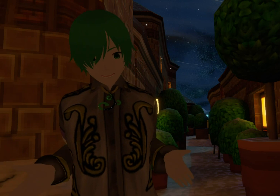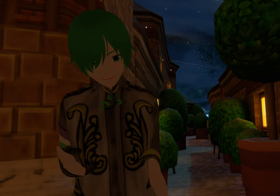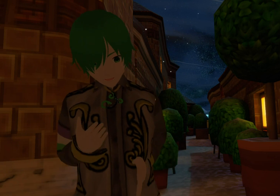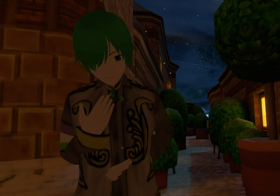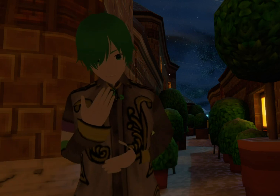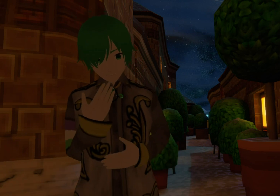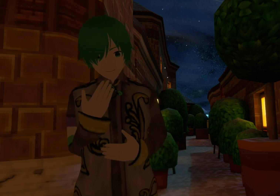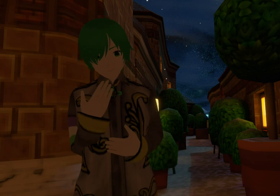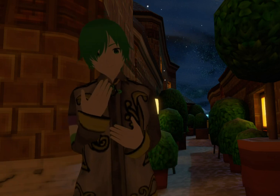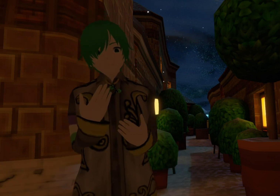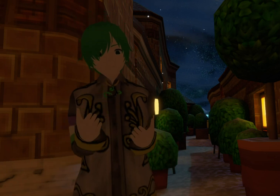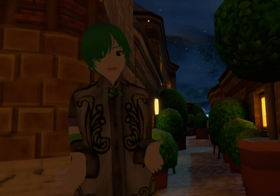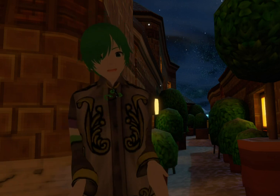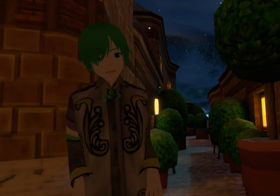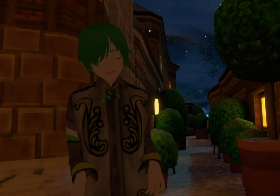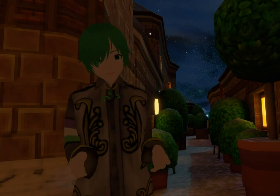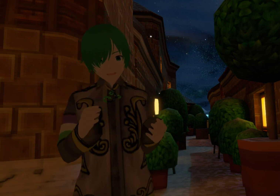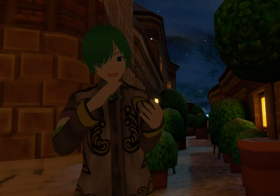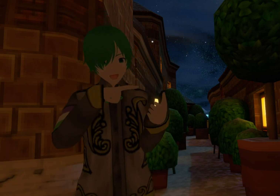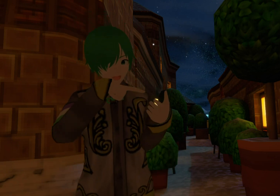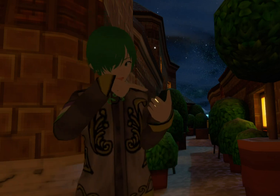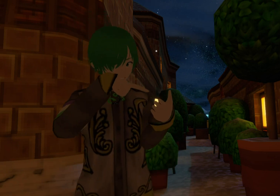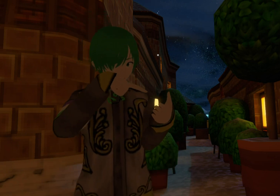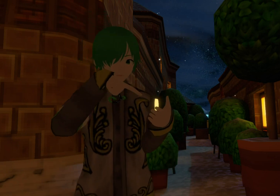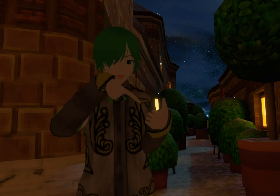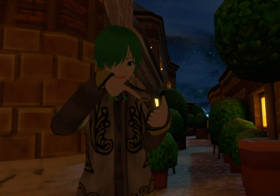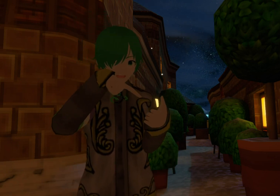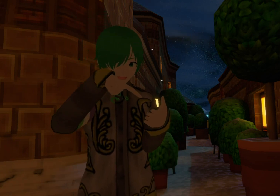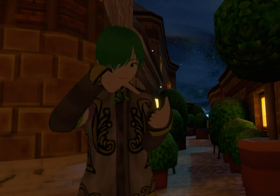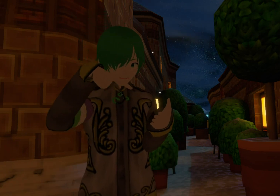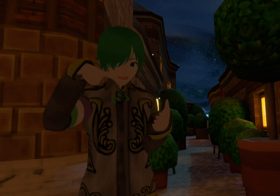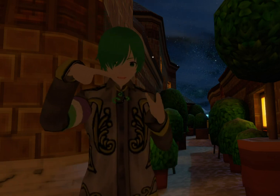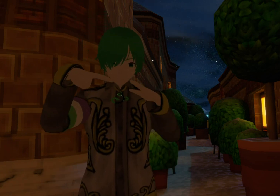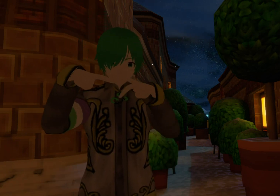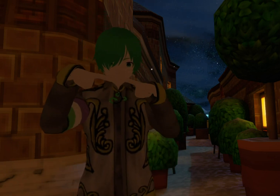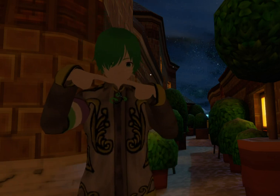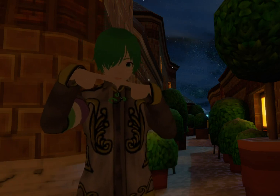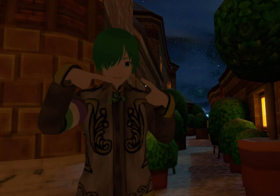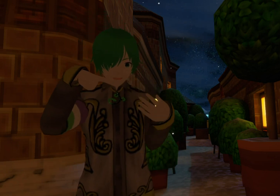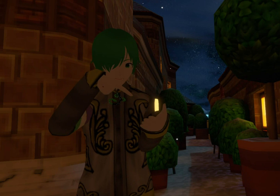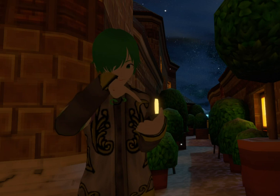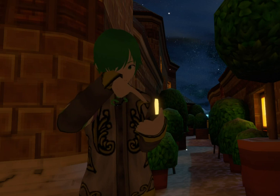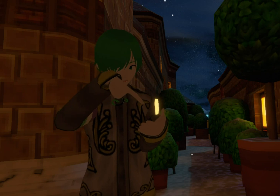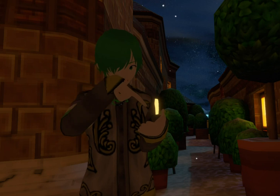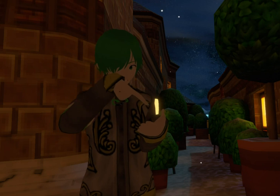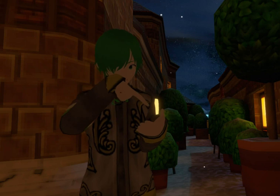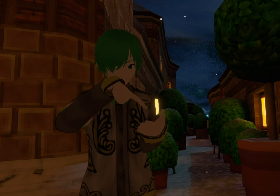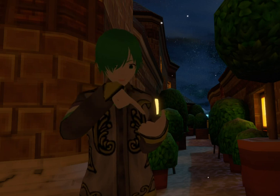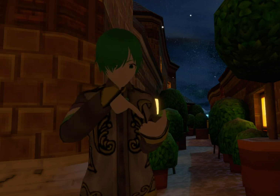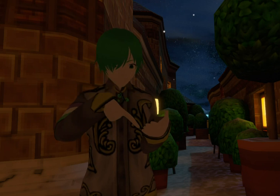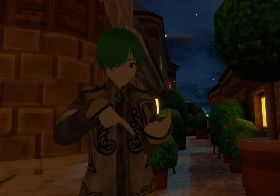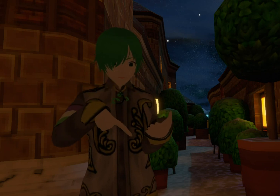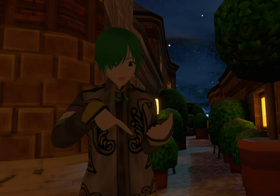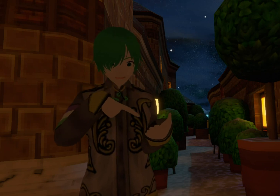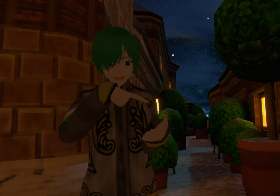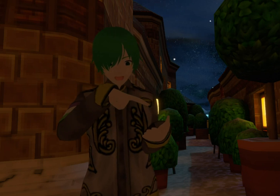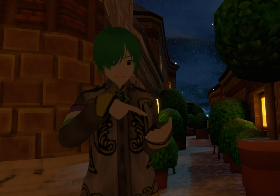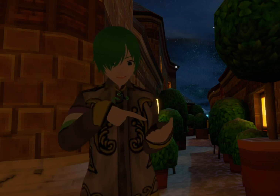dictionary? And I was like, oh yeah, I should have the imaginary pencil go down on the